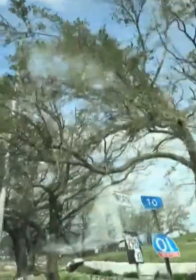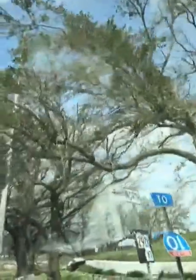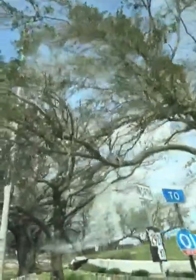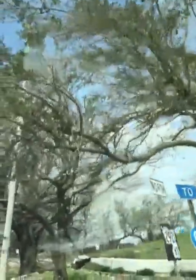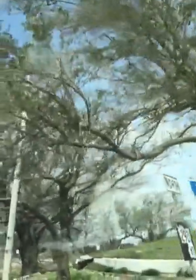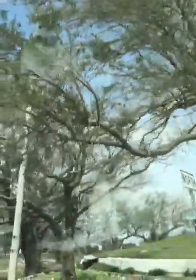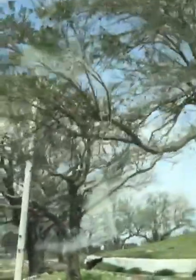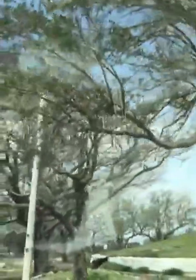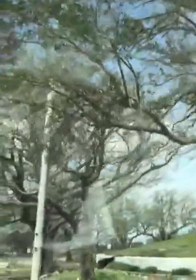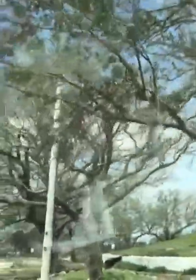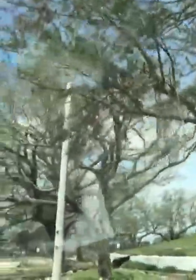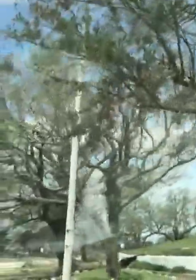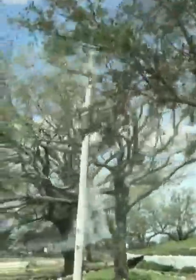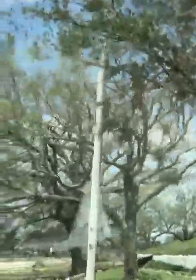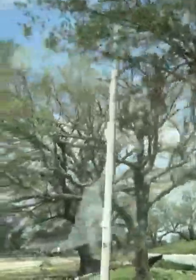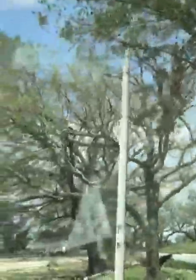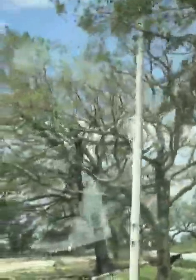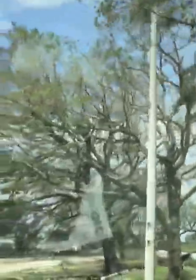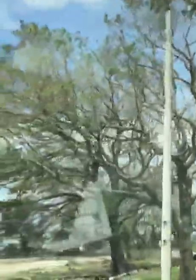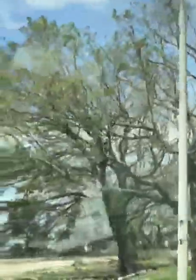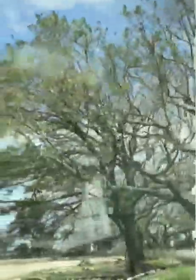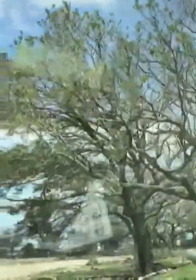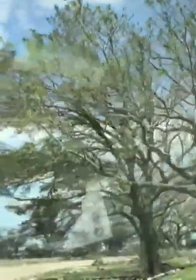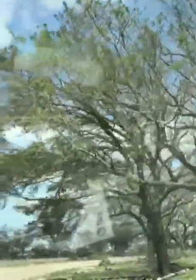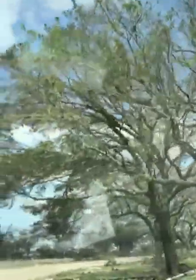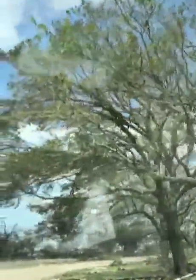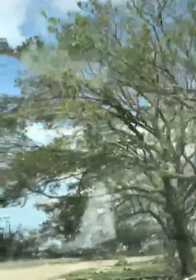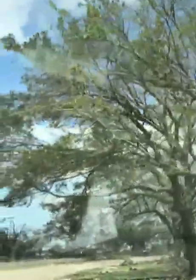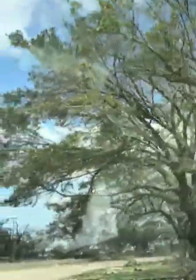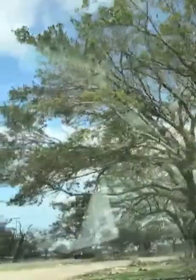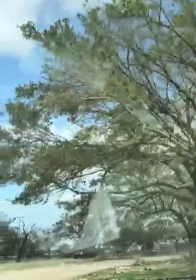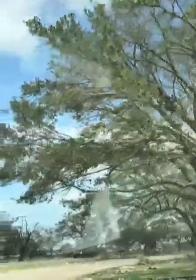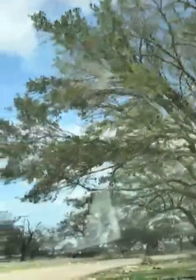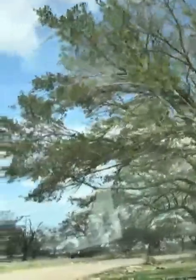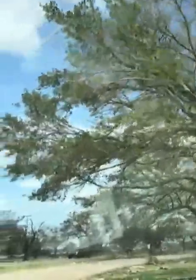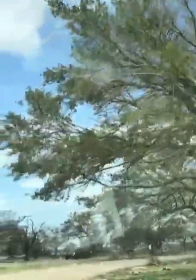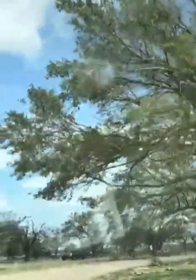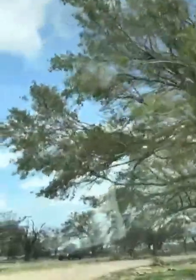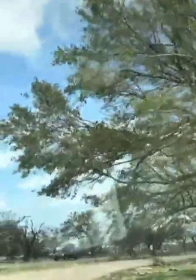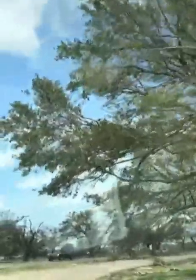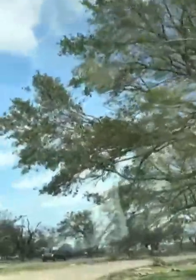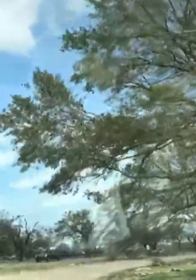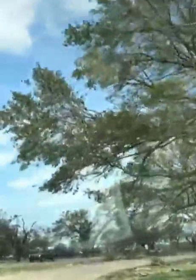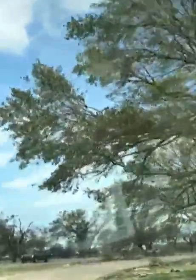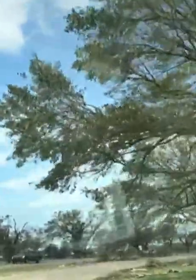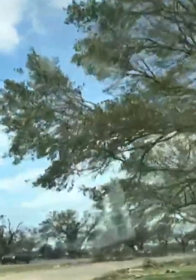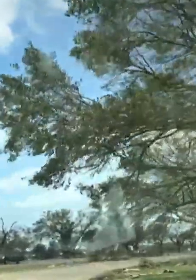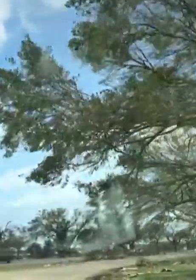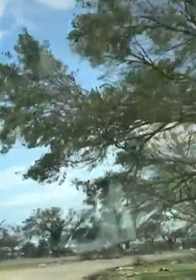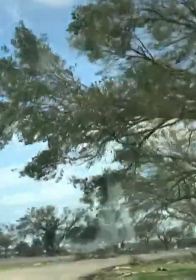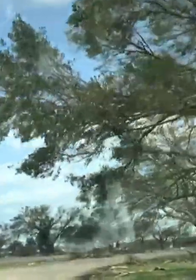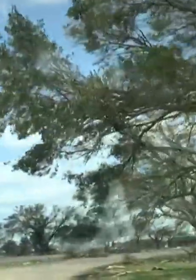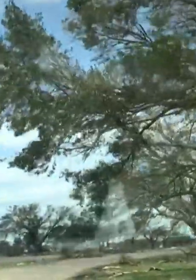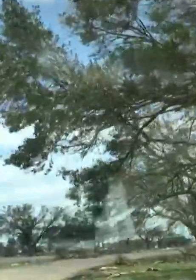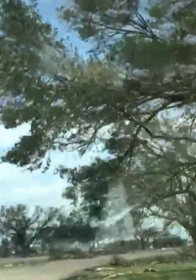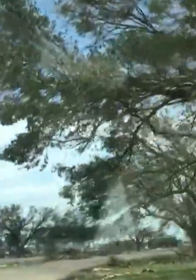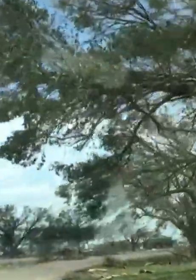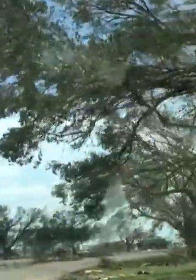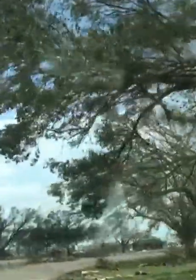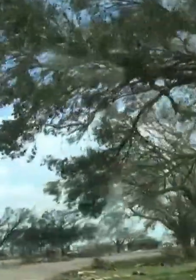be too resistant to what Hurricane Laura brought. Now we're seeing some debris